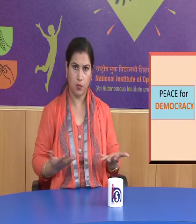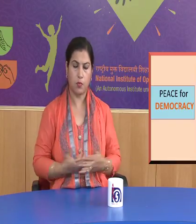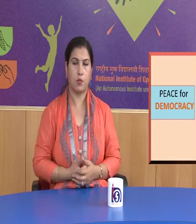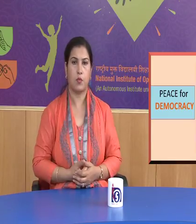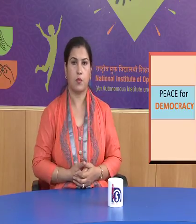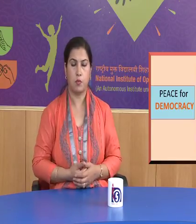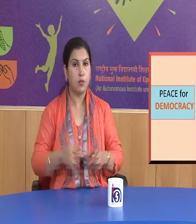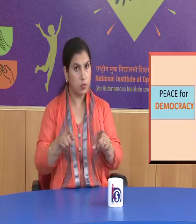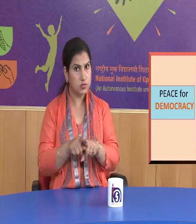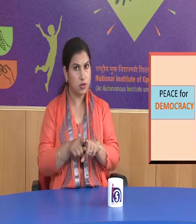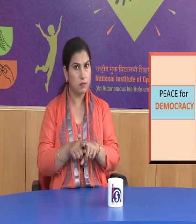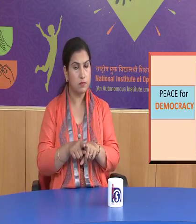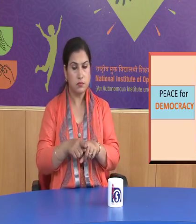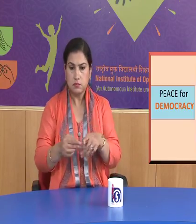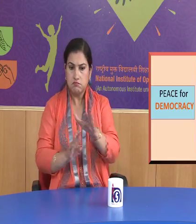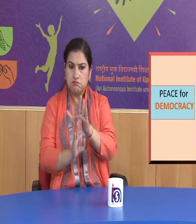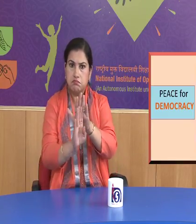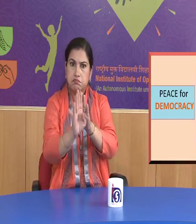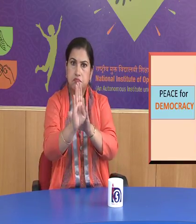and development cannot take place.